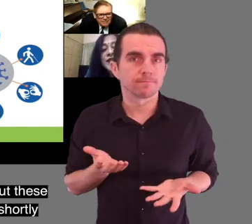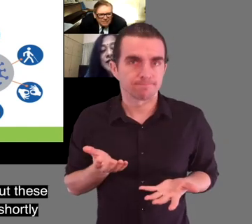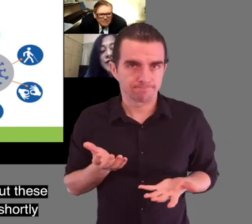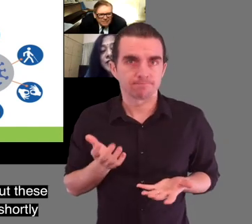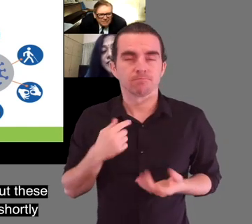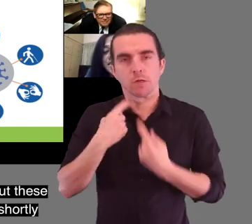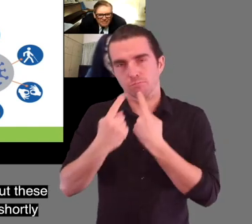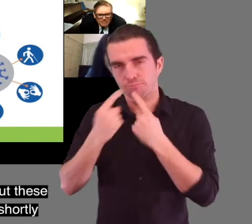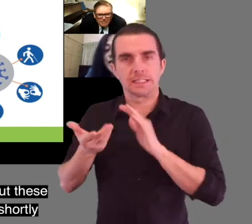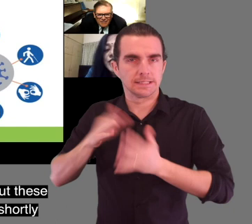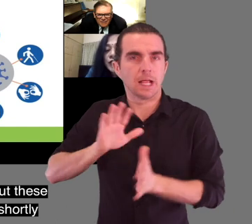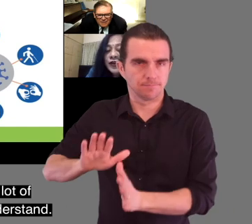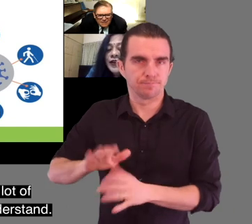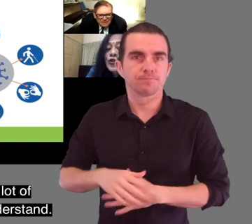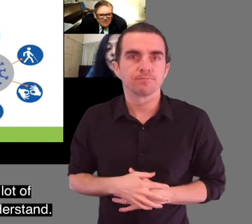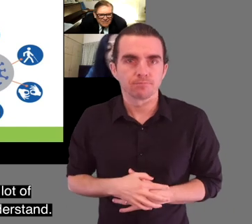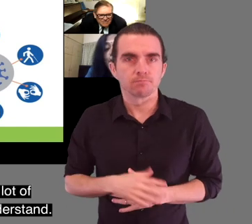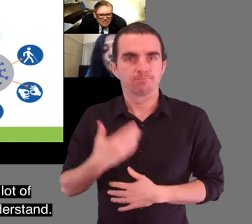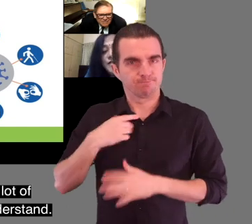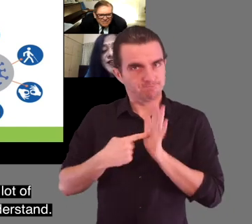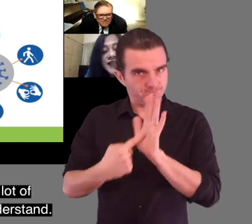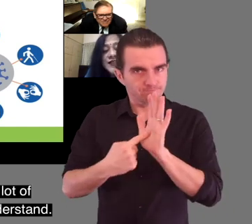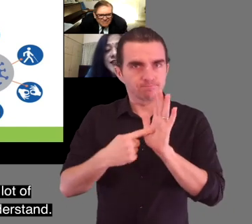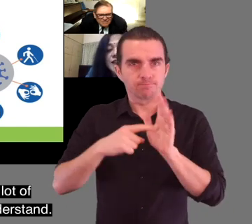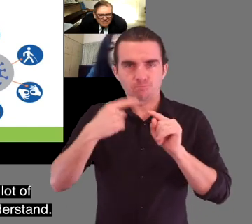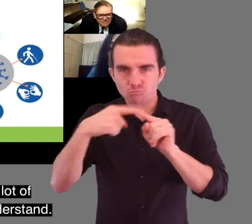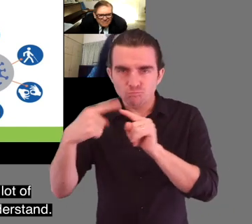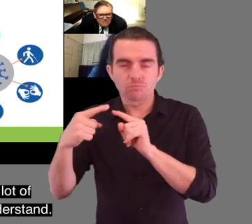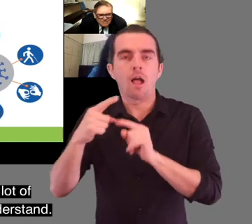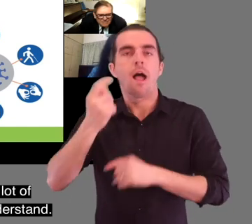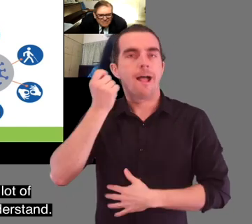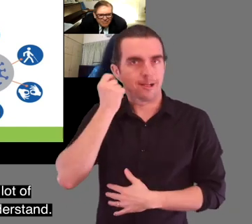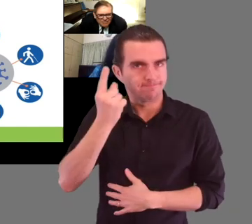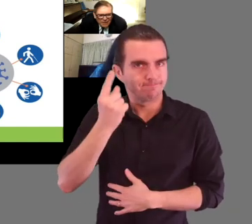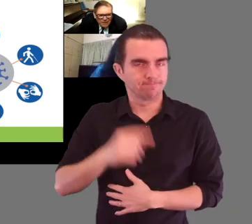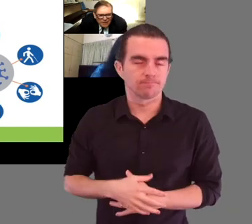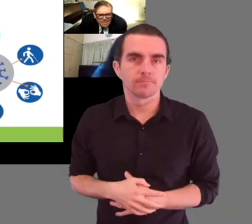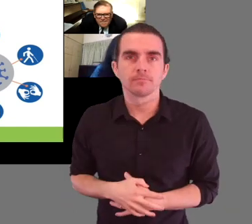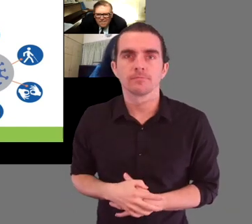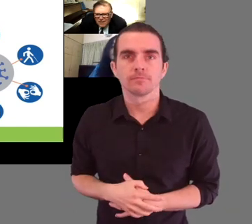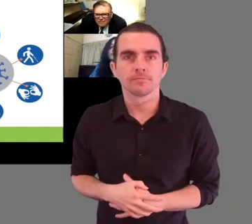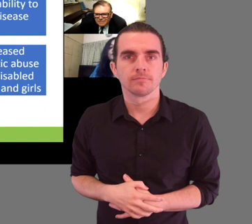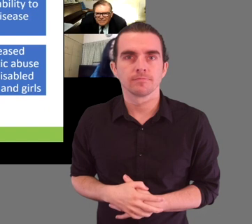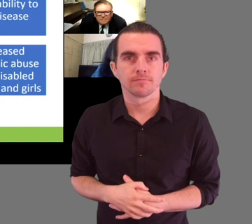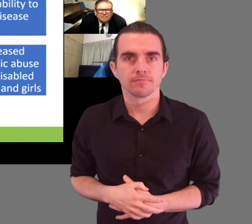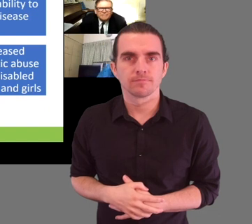these levels of death very shortly and showing you a lot of statistics for you to understand.